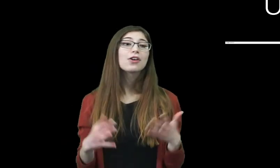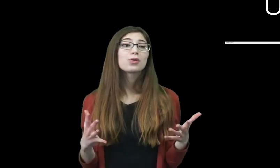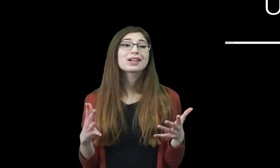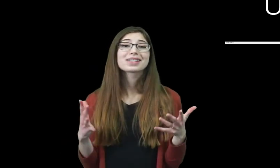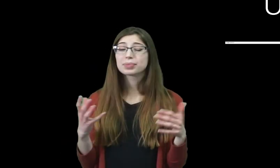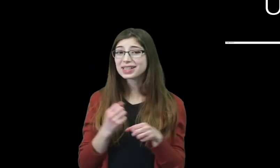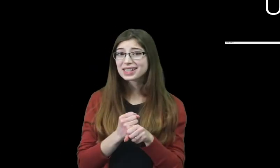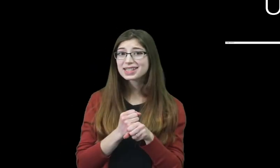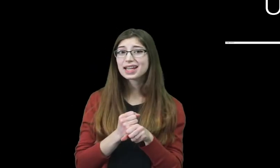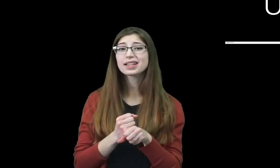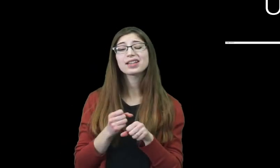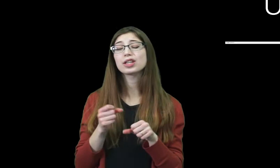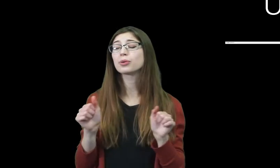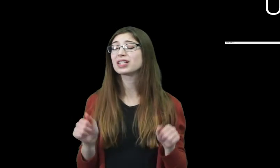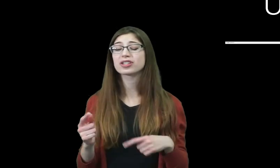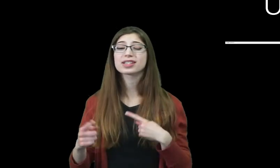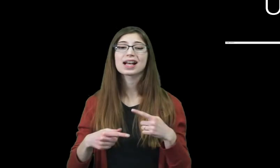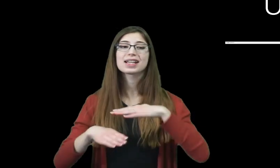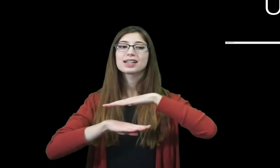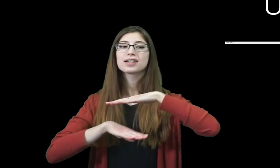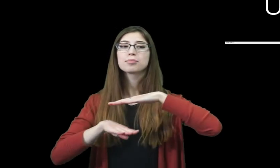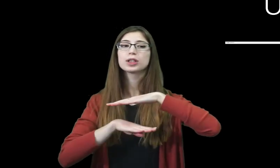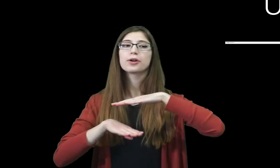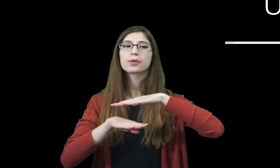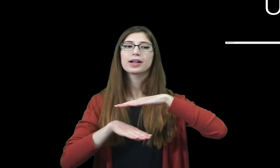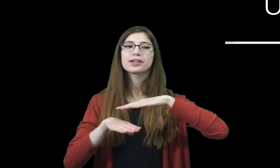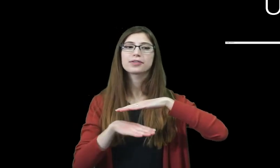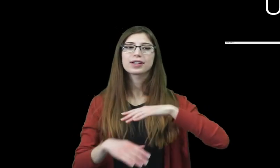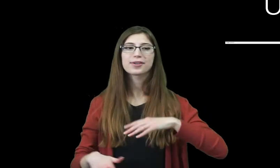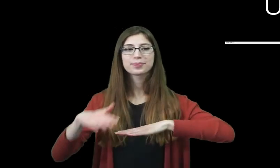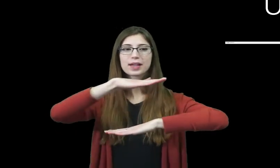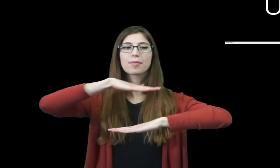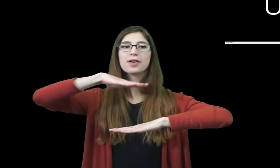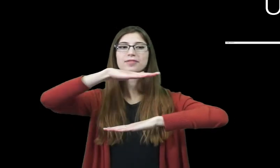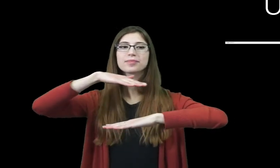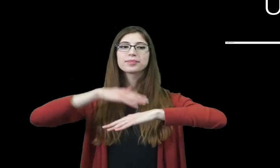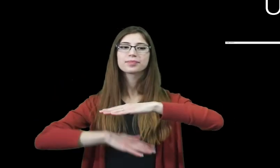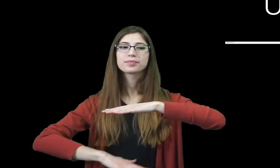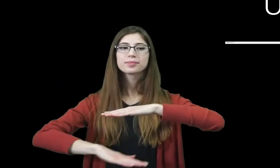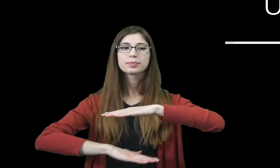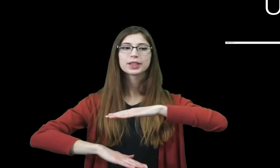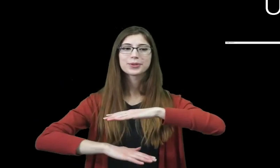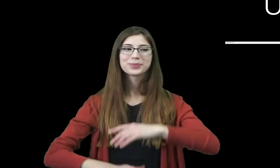For simplicity's sake, you can just sign below or under for now. Above, below.